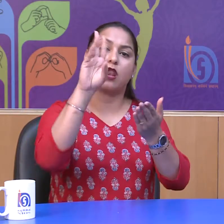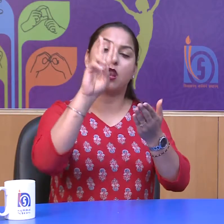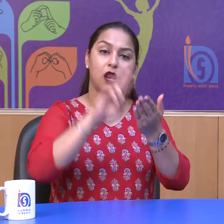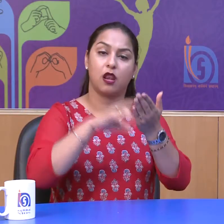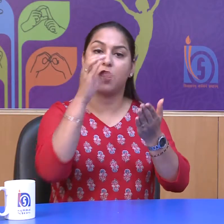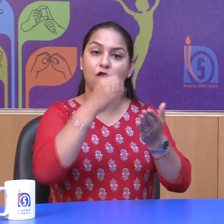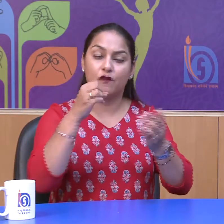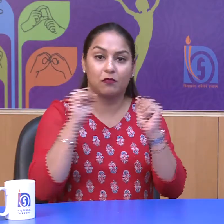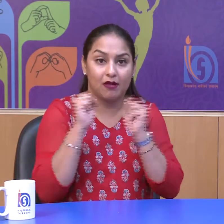1991.